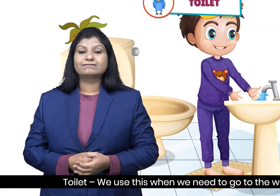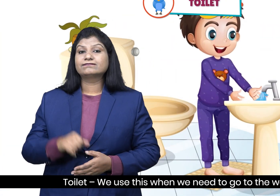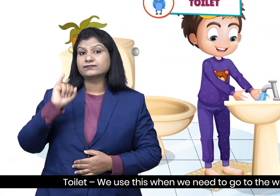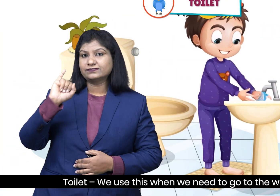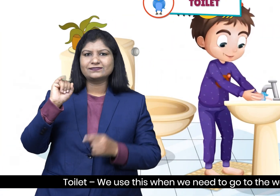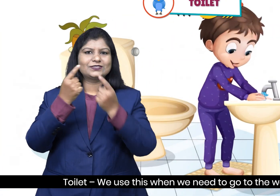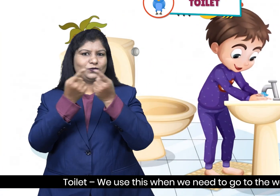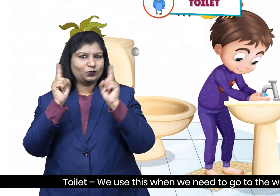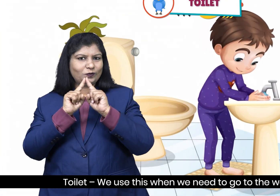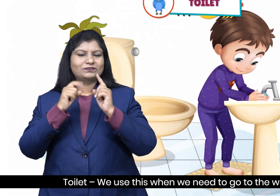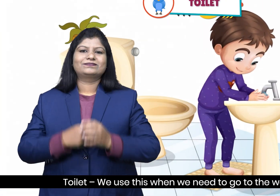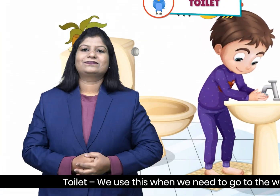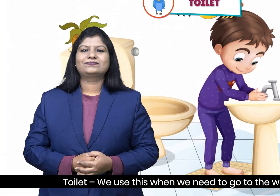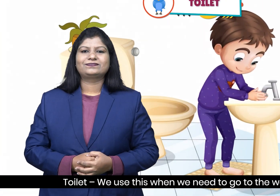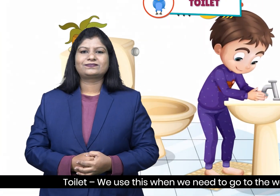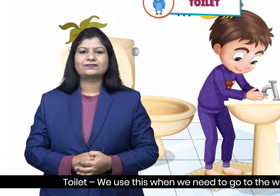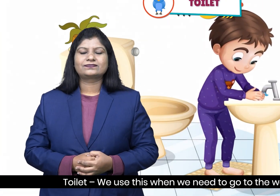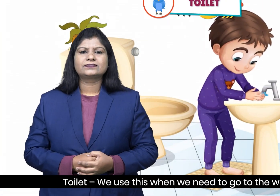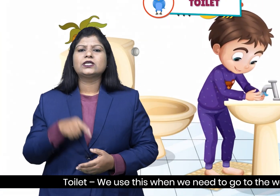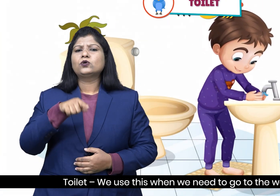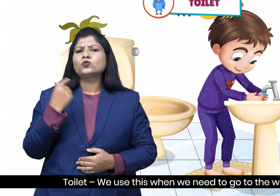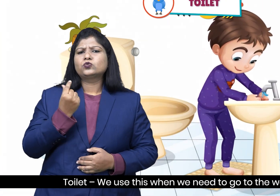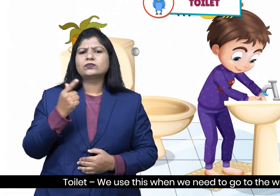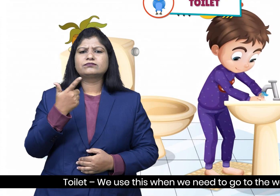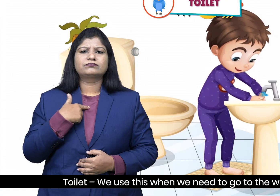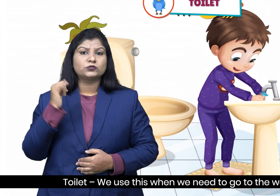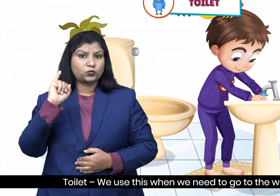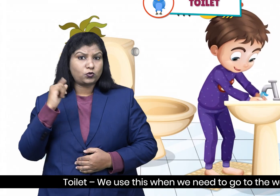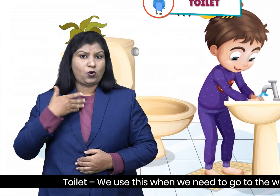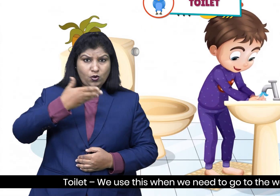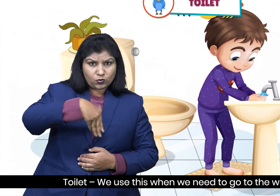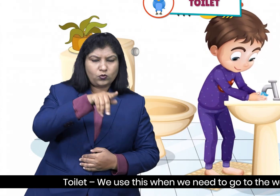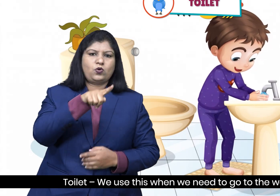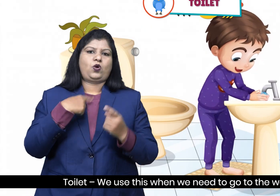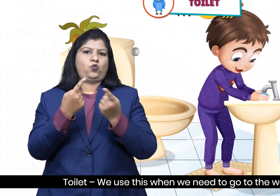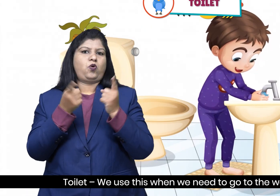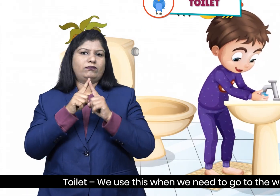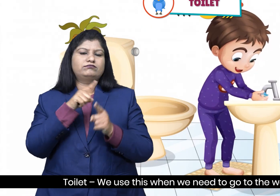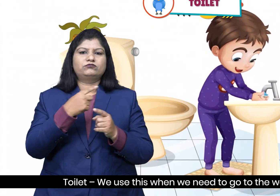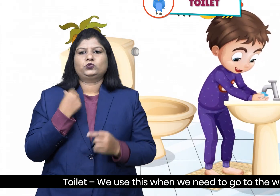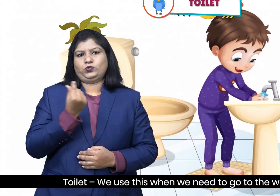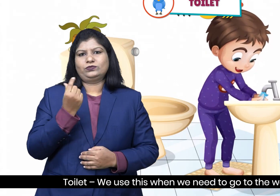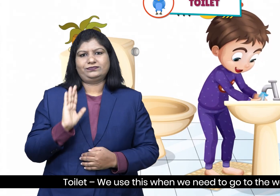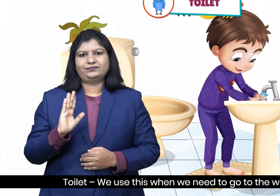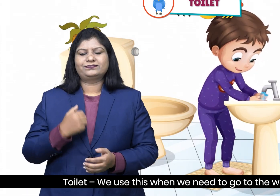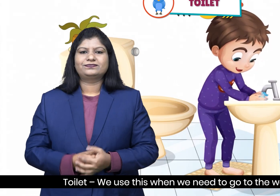Toilet. We use this when we need to go to the washroom.